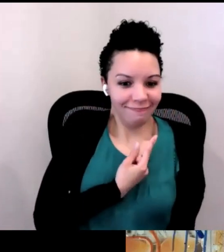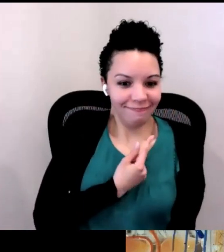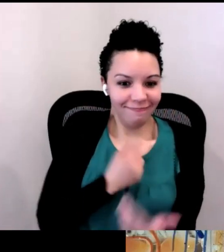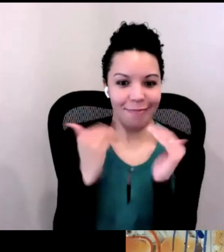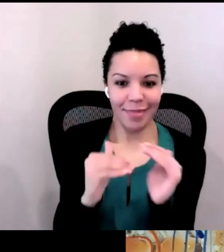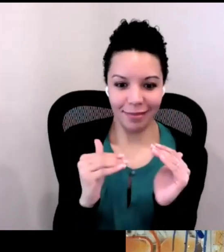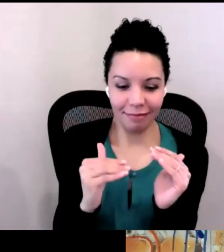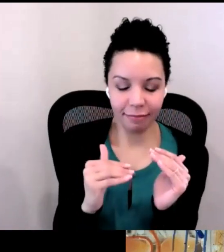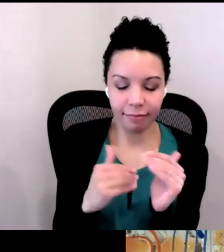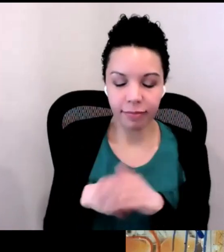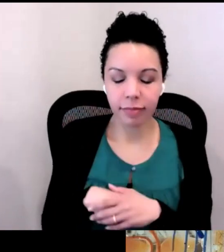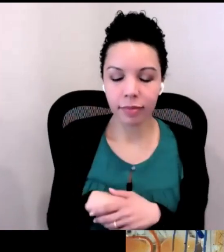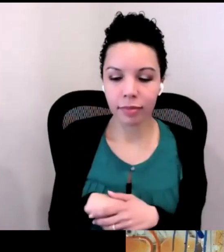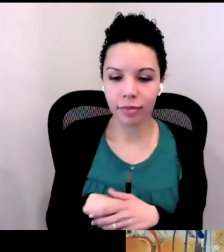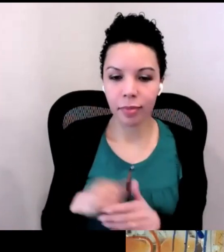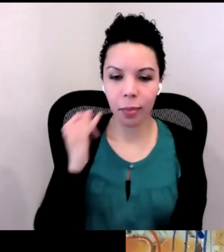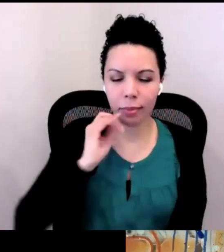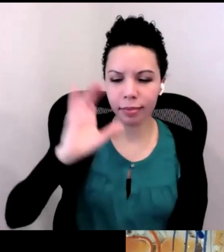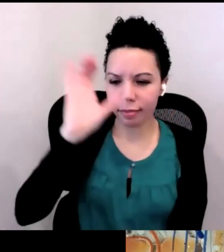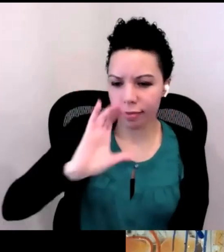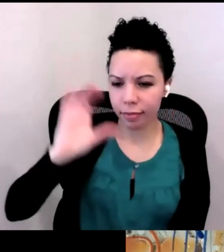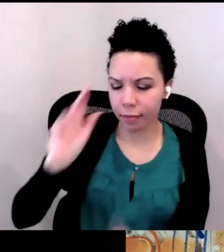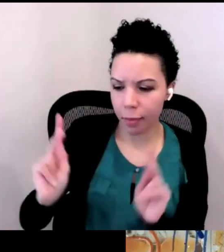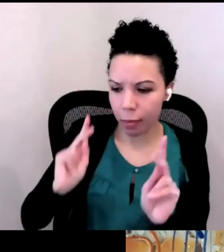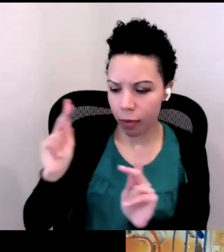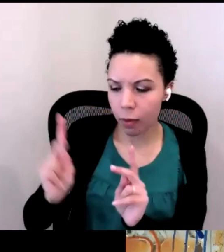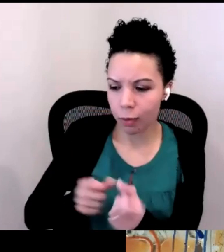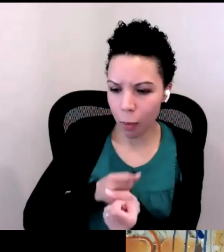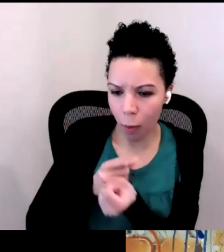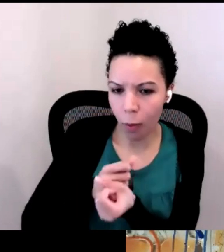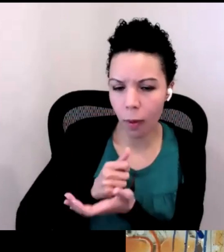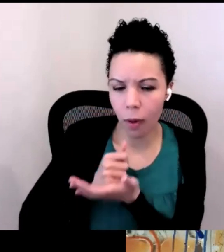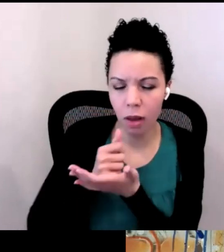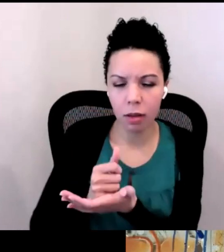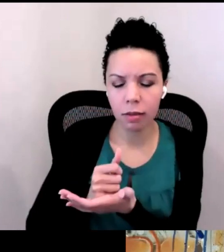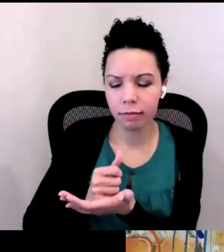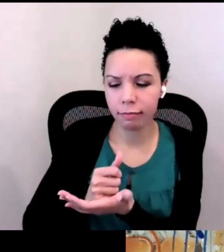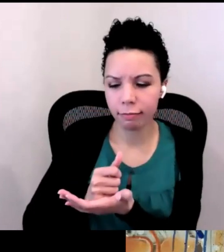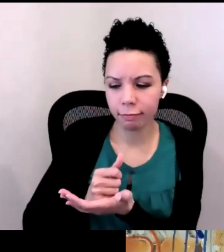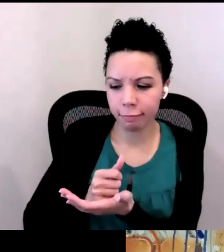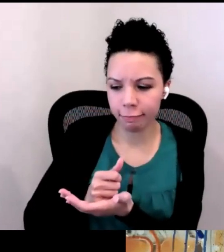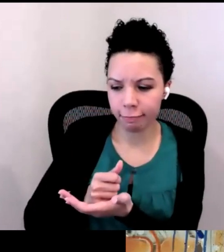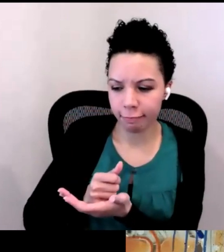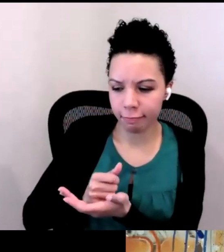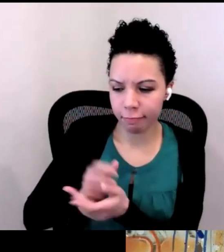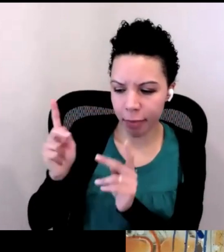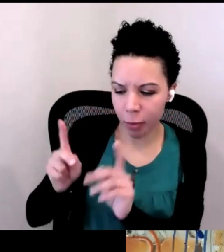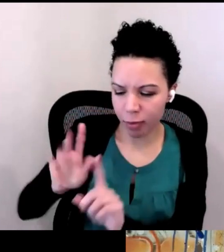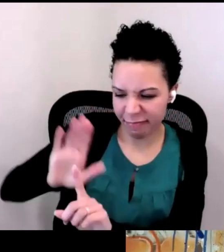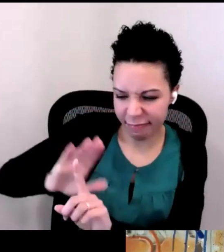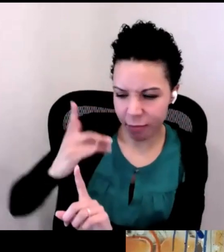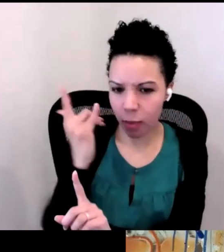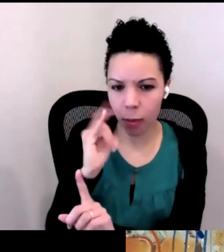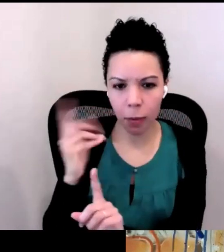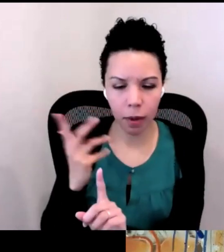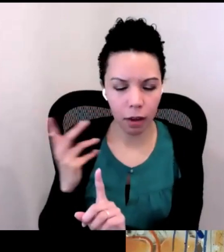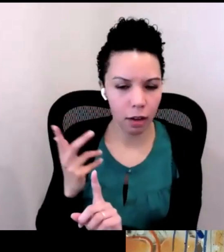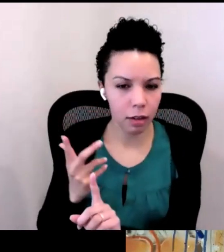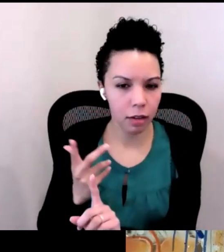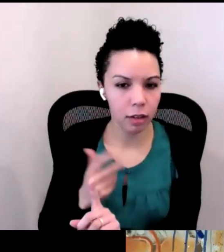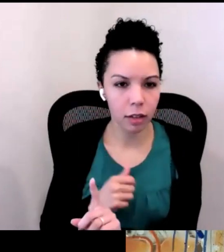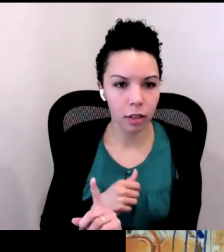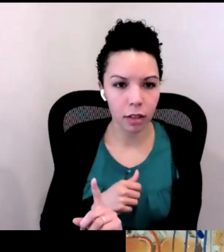are looking for people to help you, what do you look for in that person? Maybe even beyond